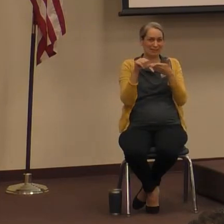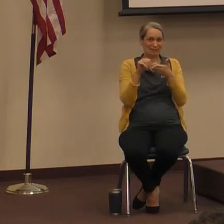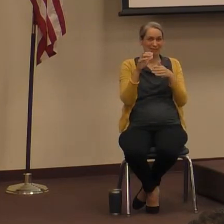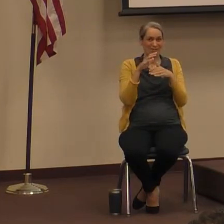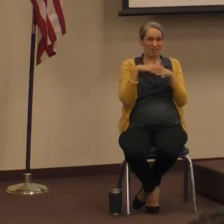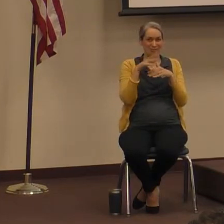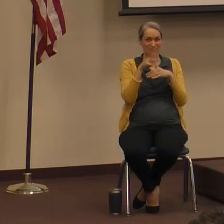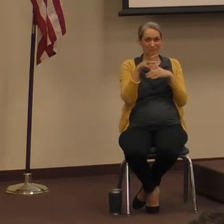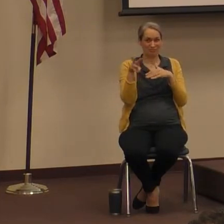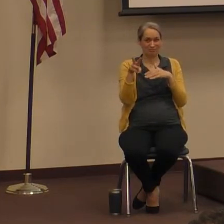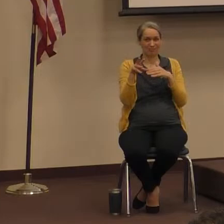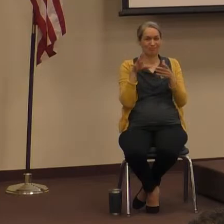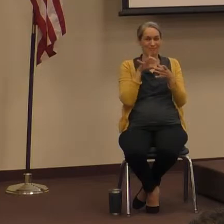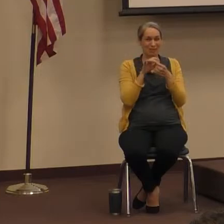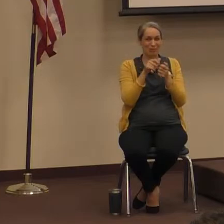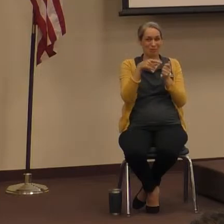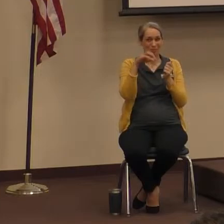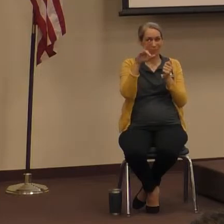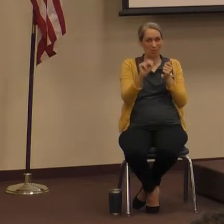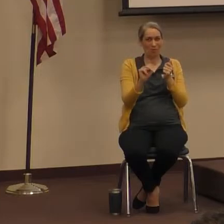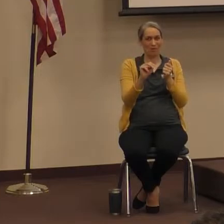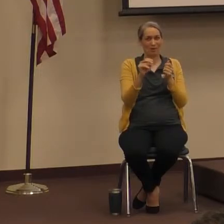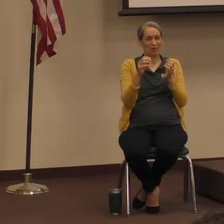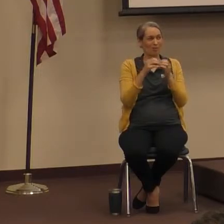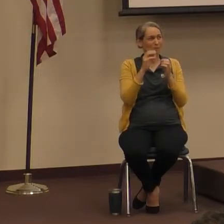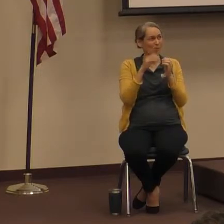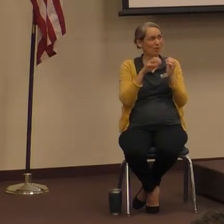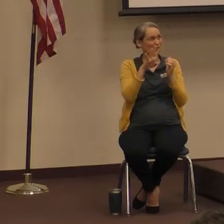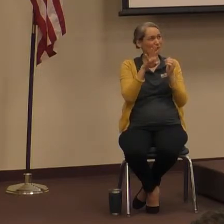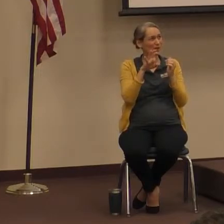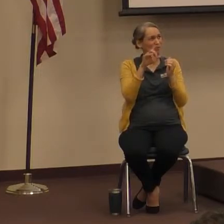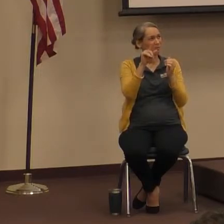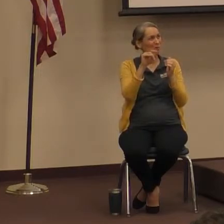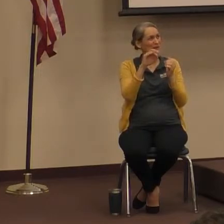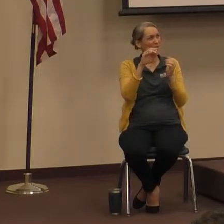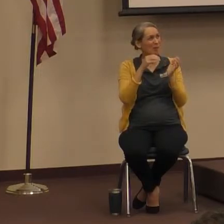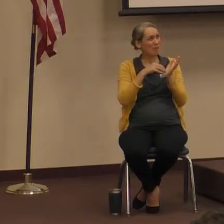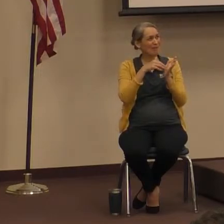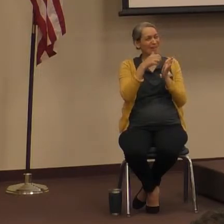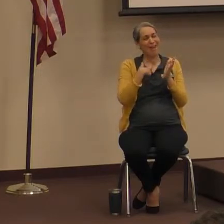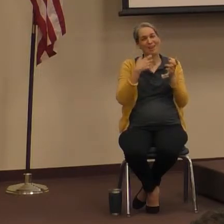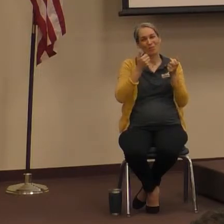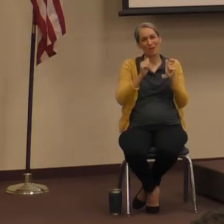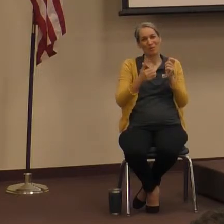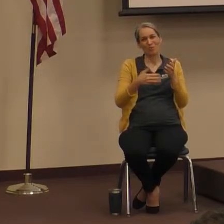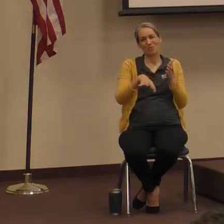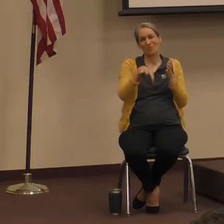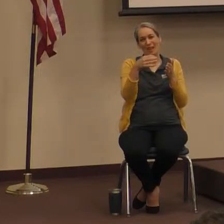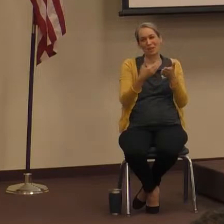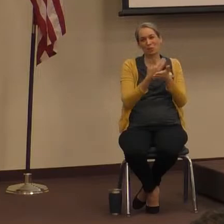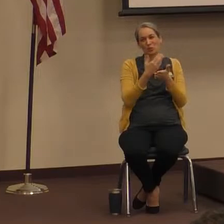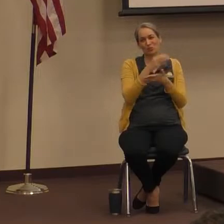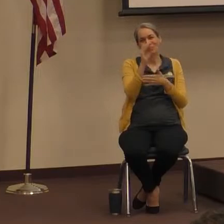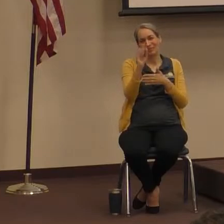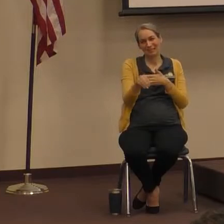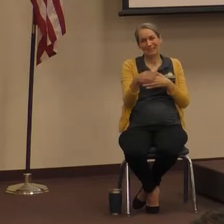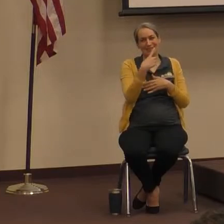By the end of 2004, there were 420 million. I tried to find updated statistics. This is 2004, so you can